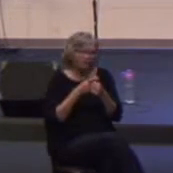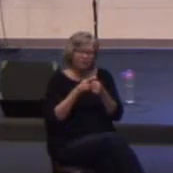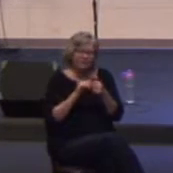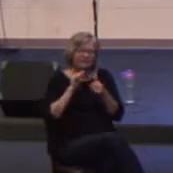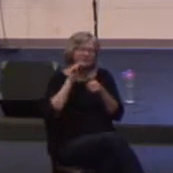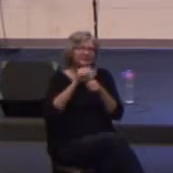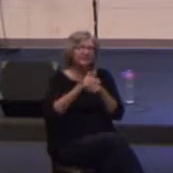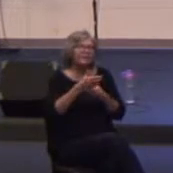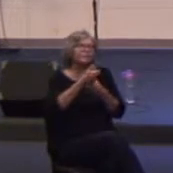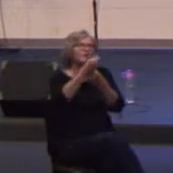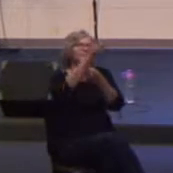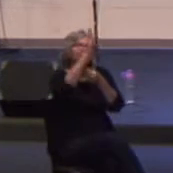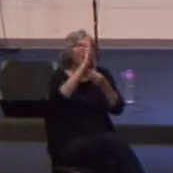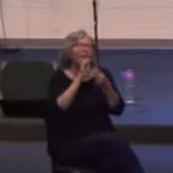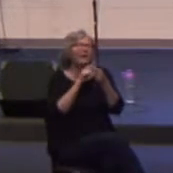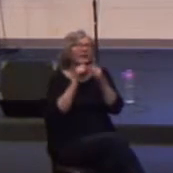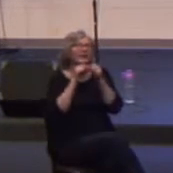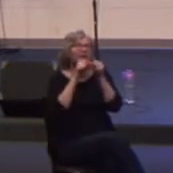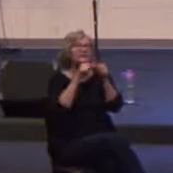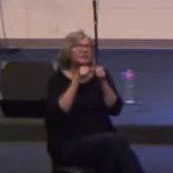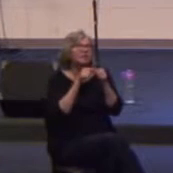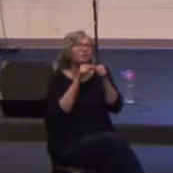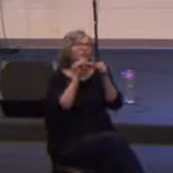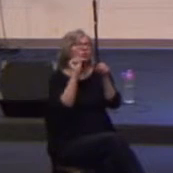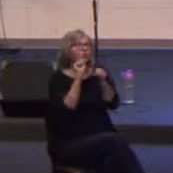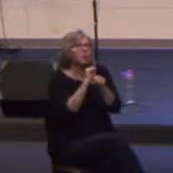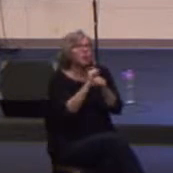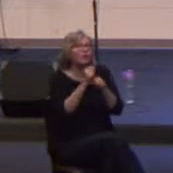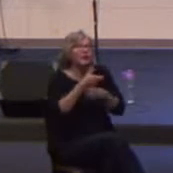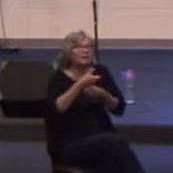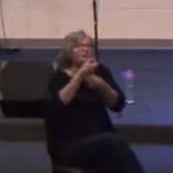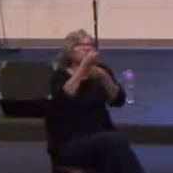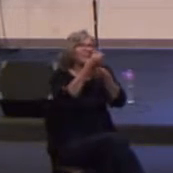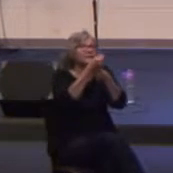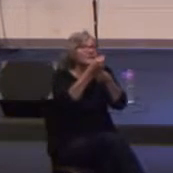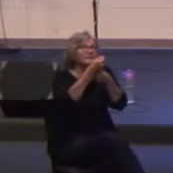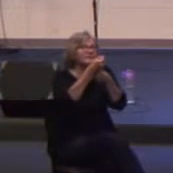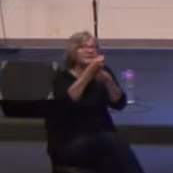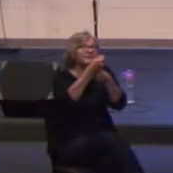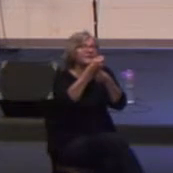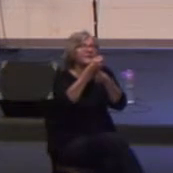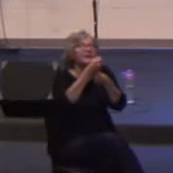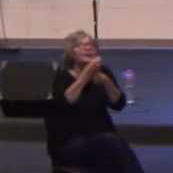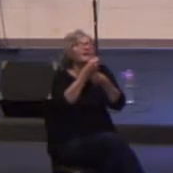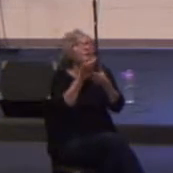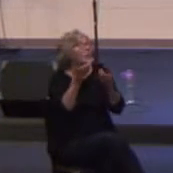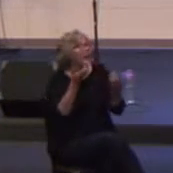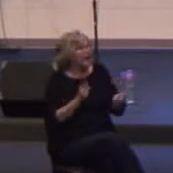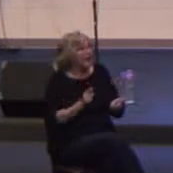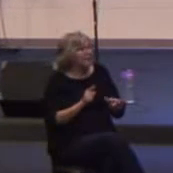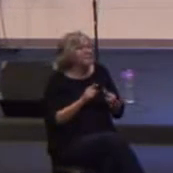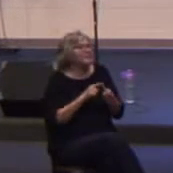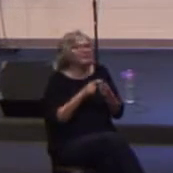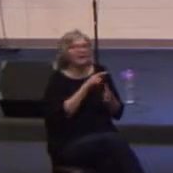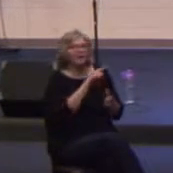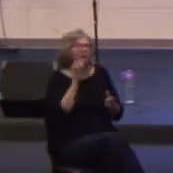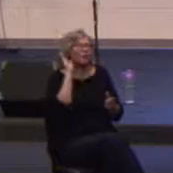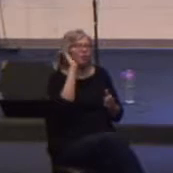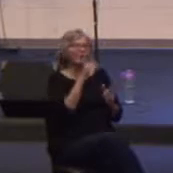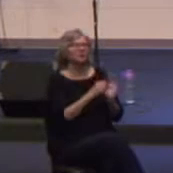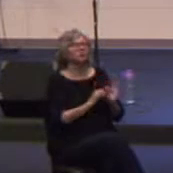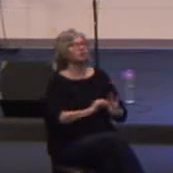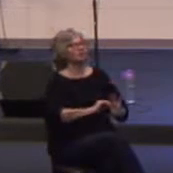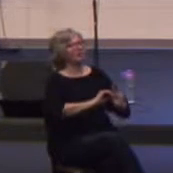but then the necessary continue steps of working out that trust in God, what happens? He says, then you will shine among